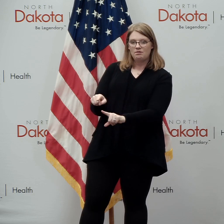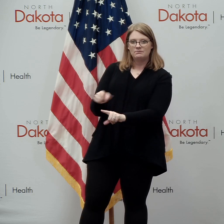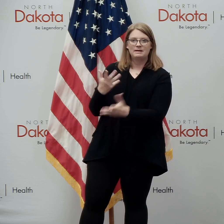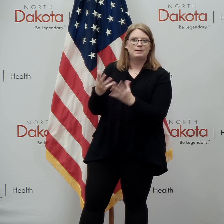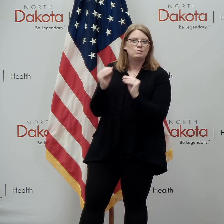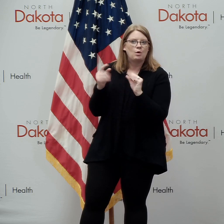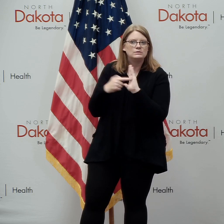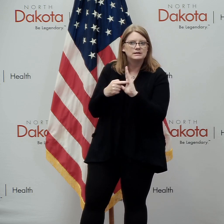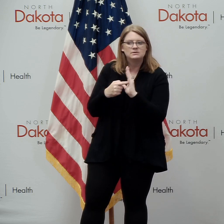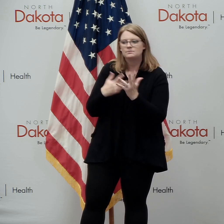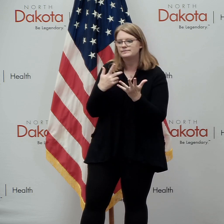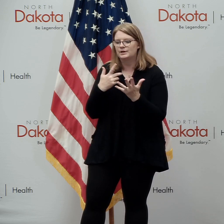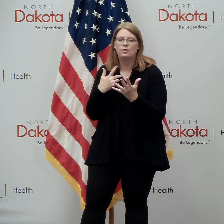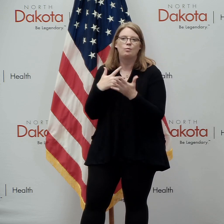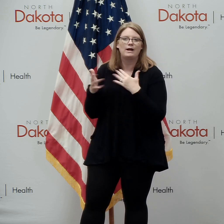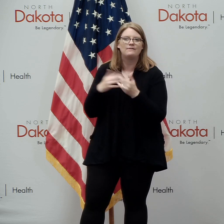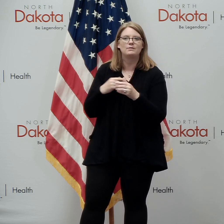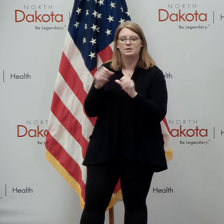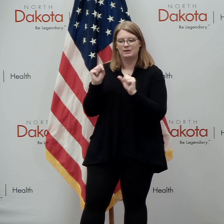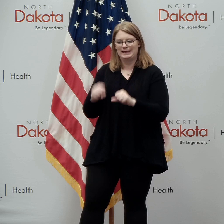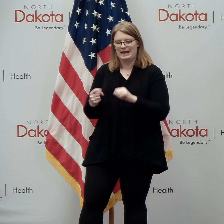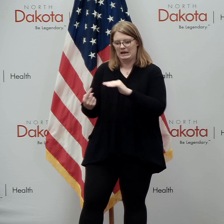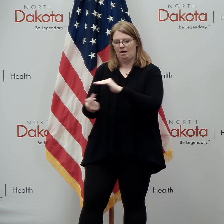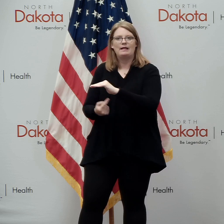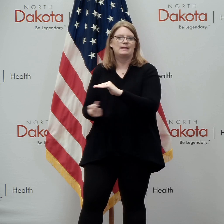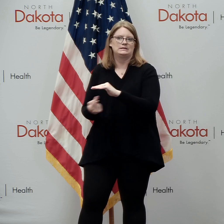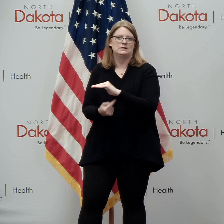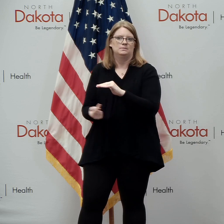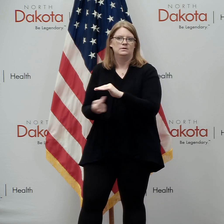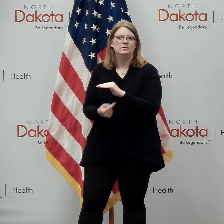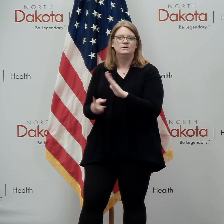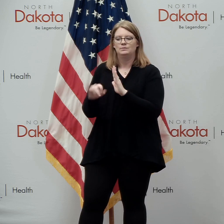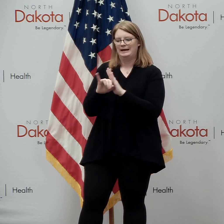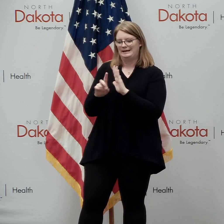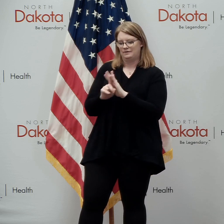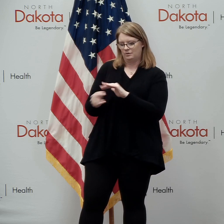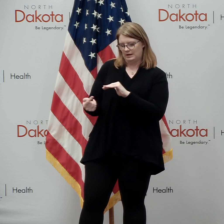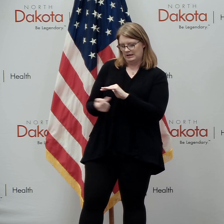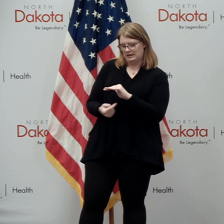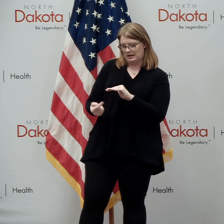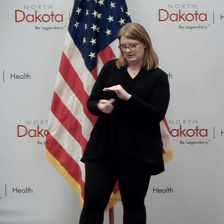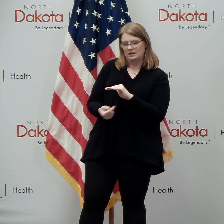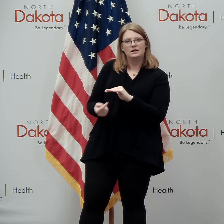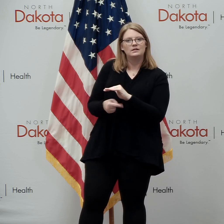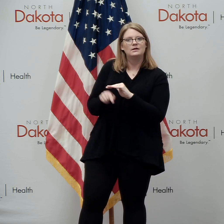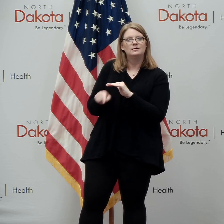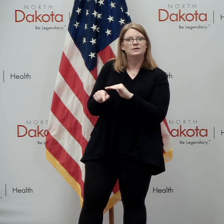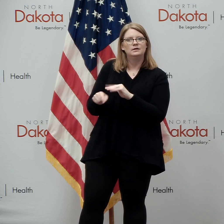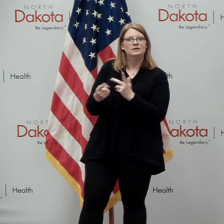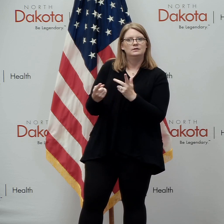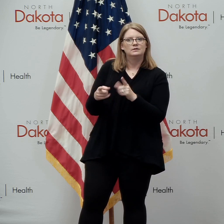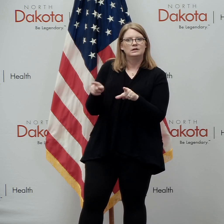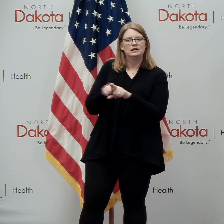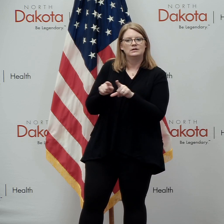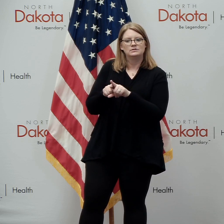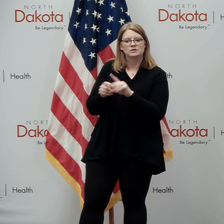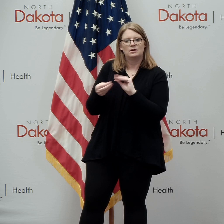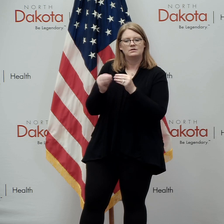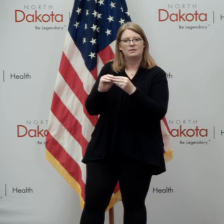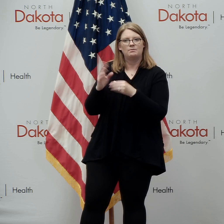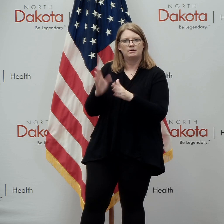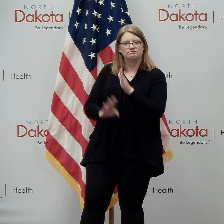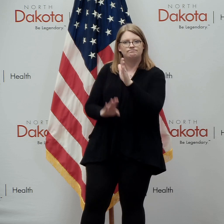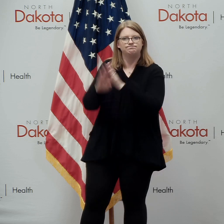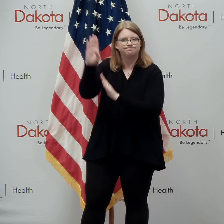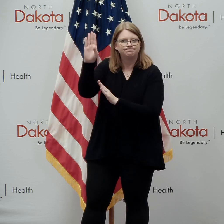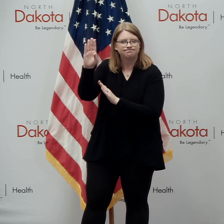that helps slow the spread. But when we're identifying those cases, then that can drive up our per capita number.